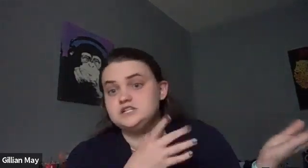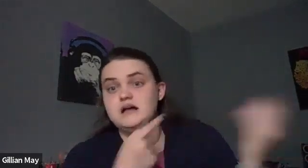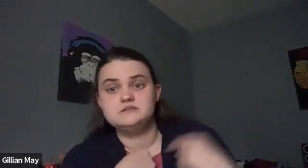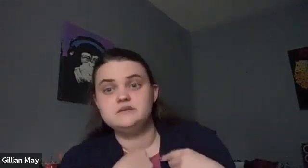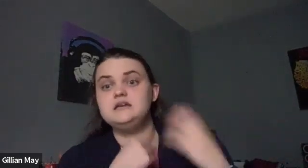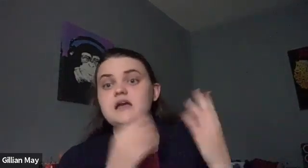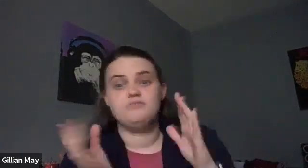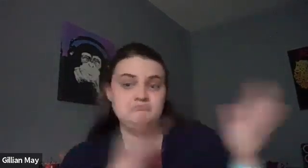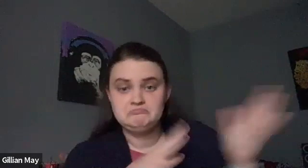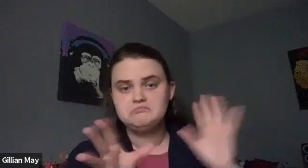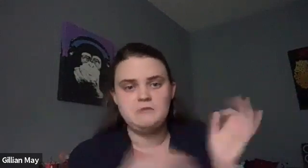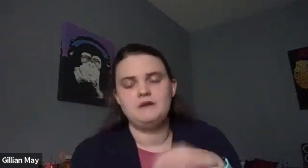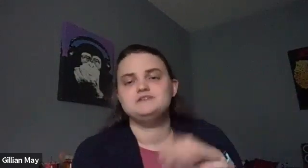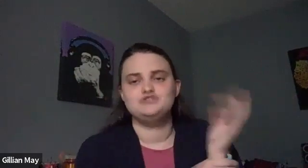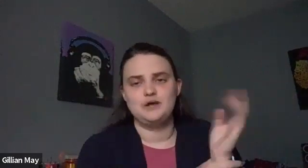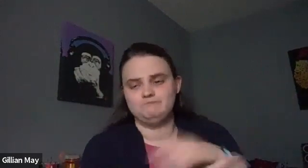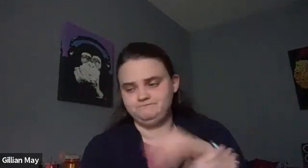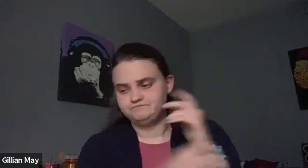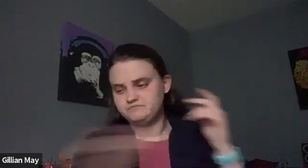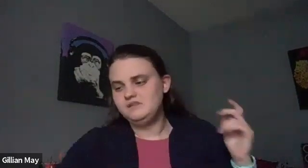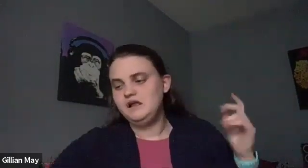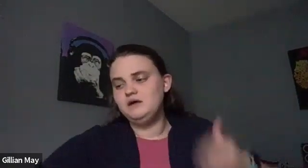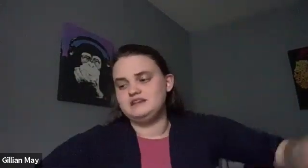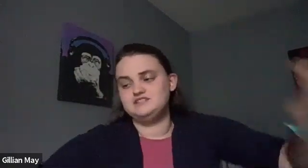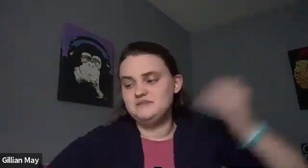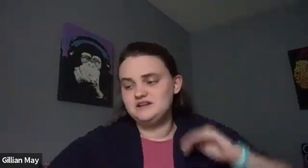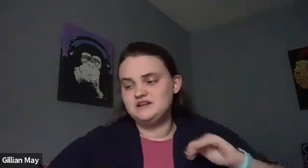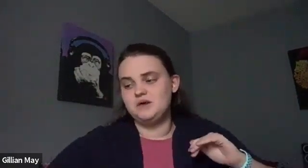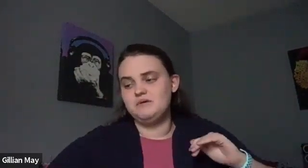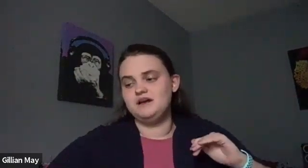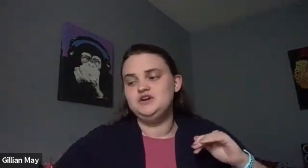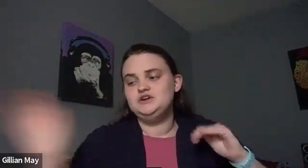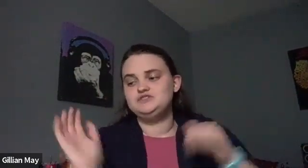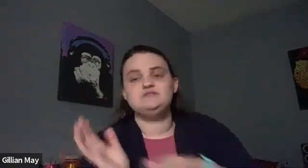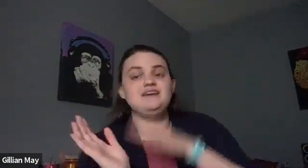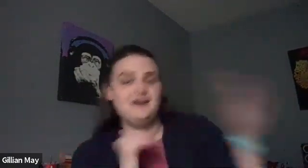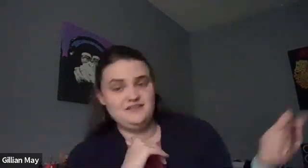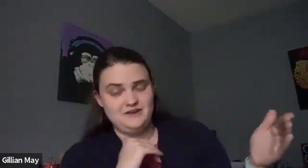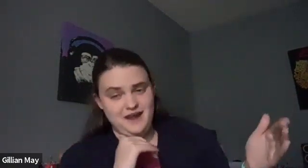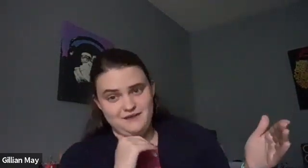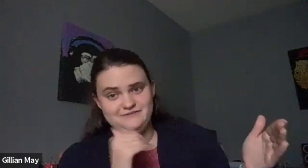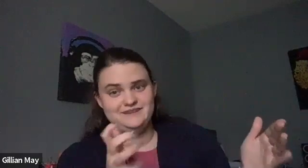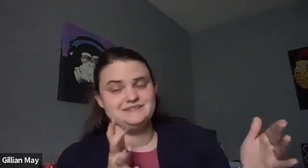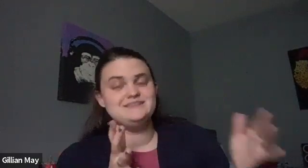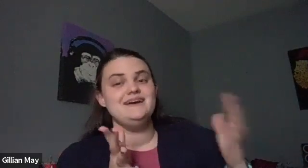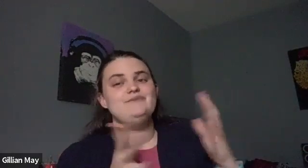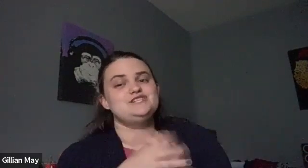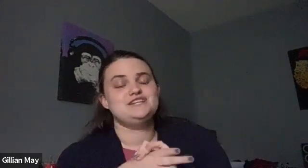ask me, and that way. So, okay, so now we're going to go on to the other half of this, which